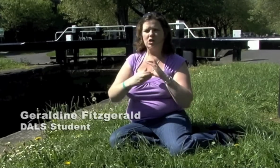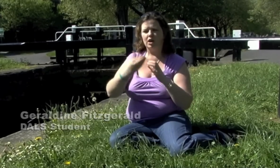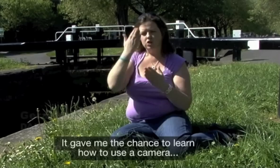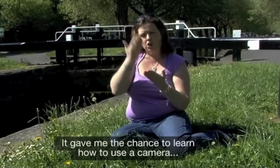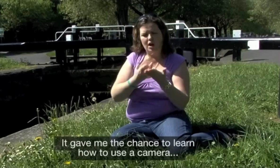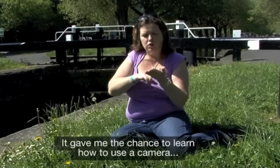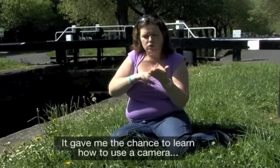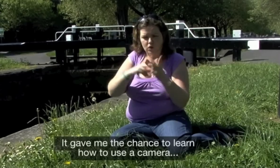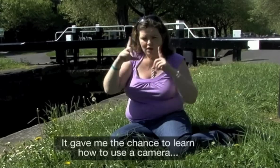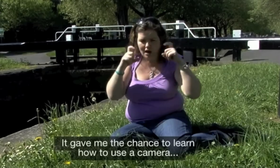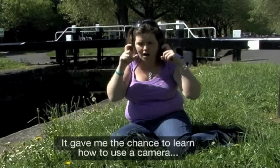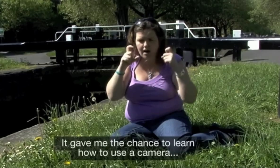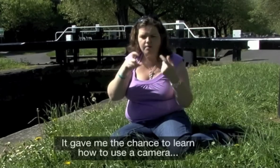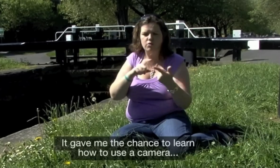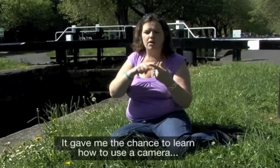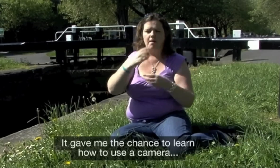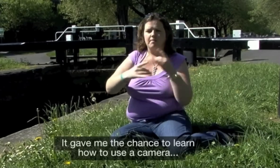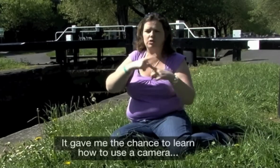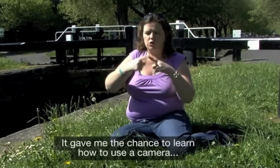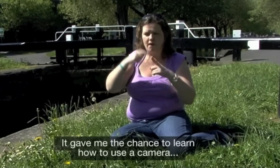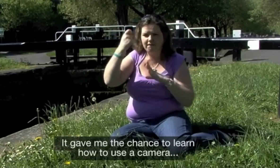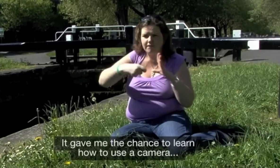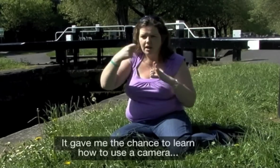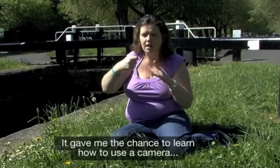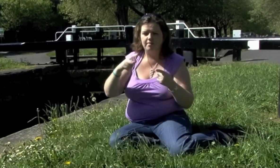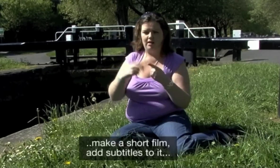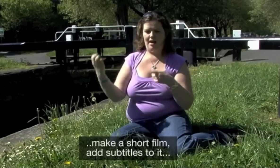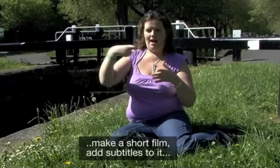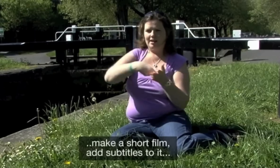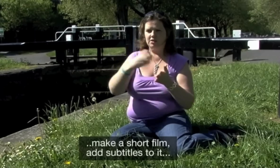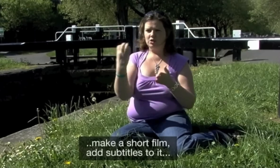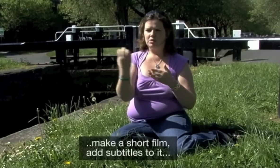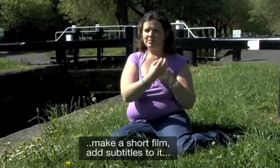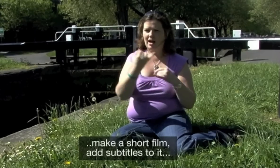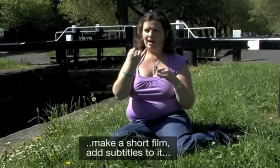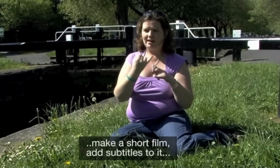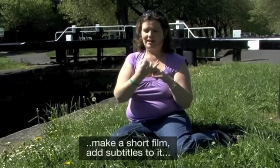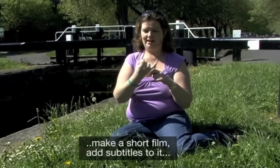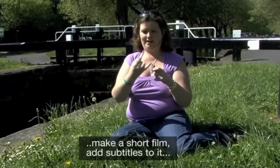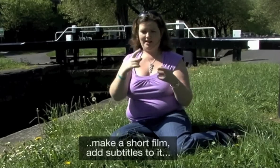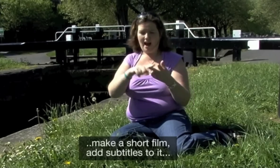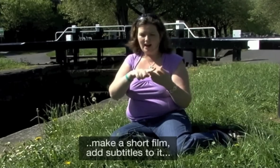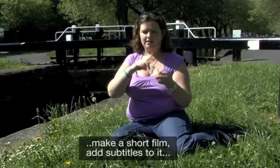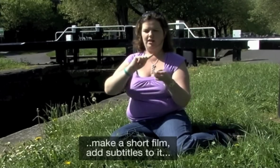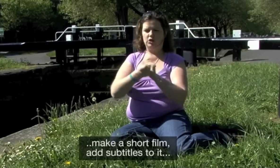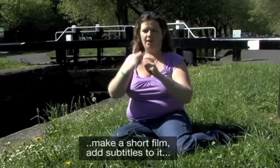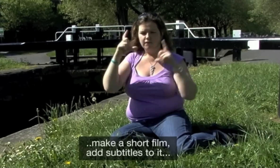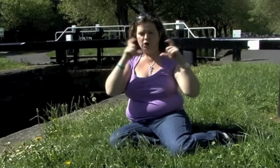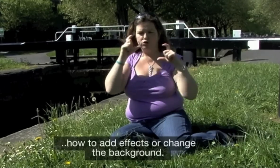It gave me the chance to learn how to use a camera, make a short film, add subtitles to it, how to